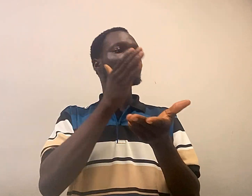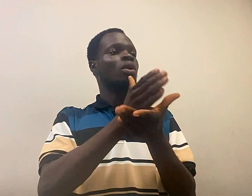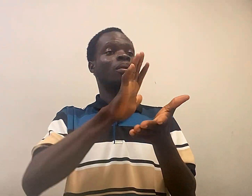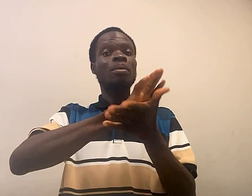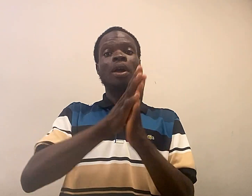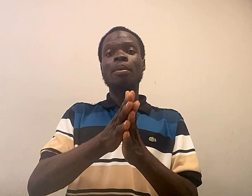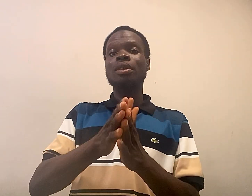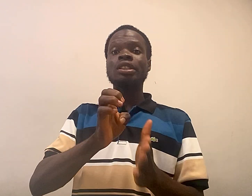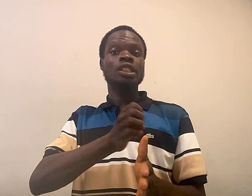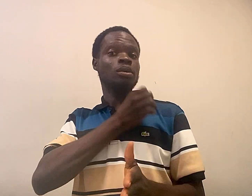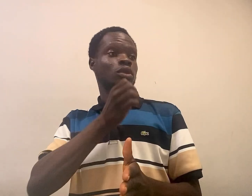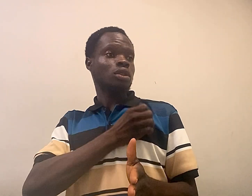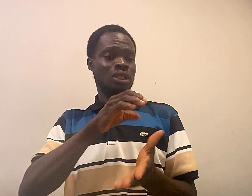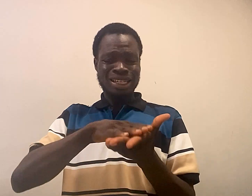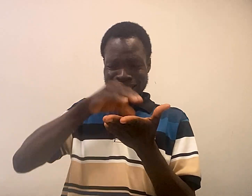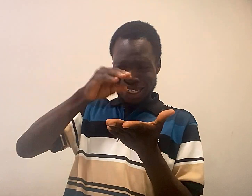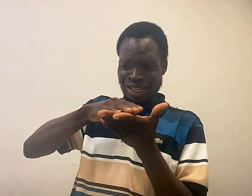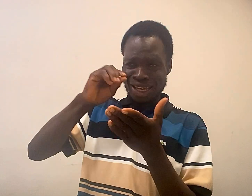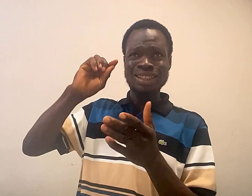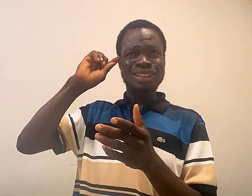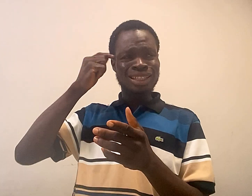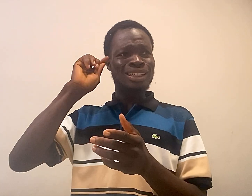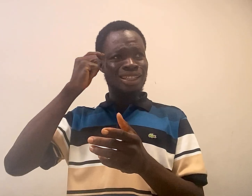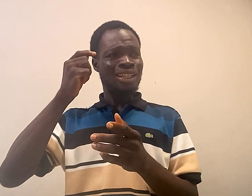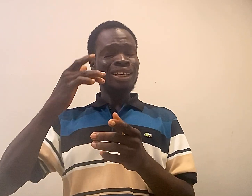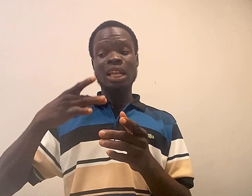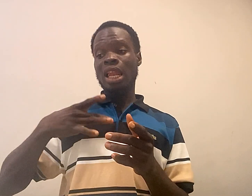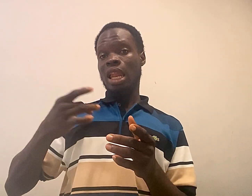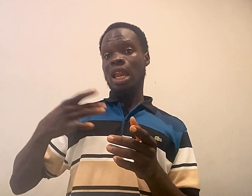You must learn to think like me, Thomas Shelby.